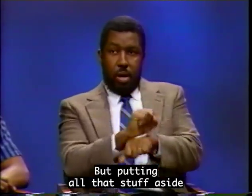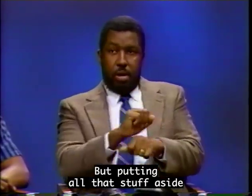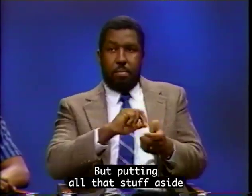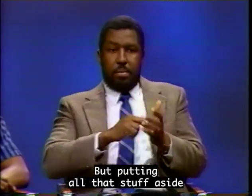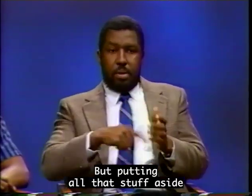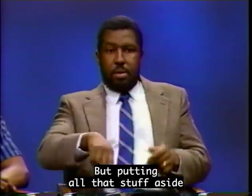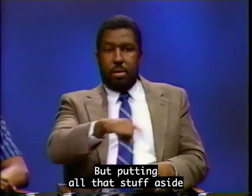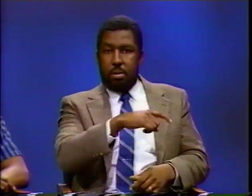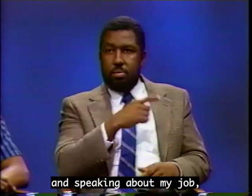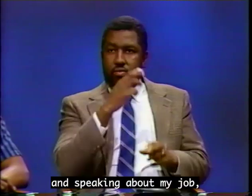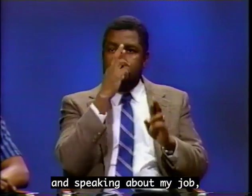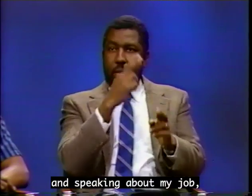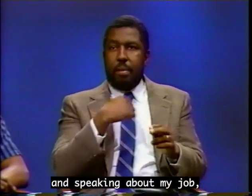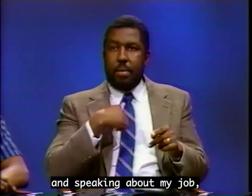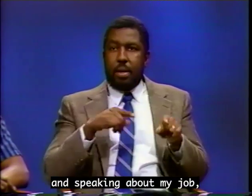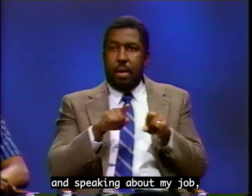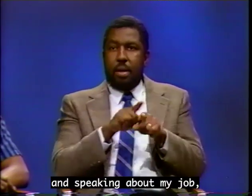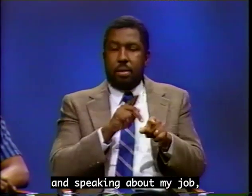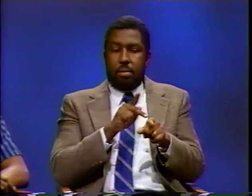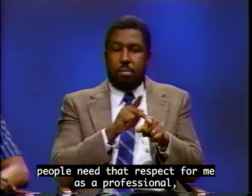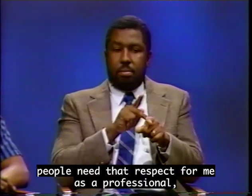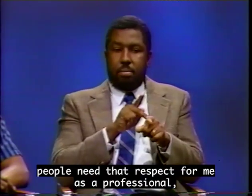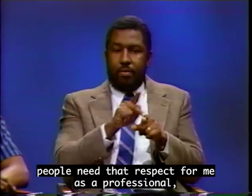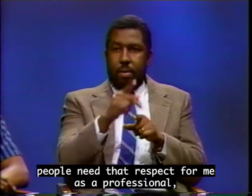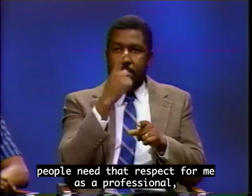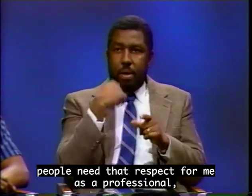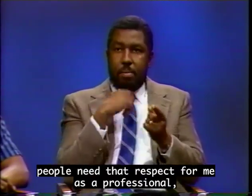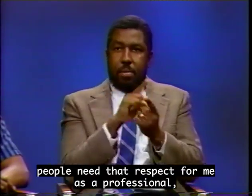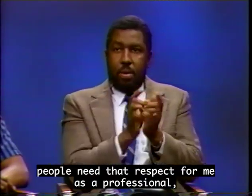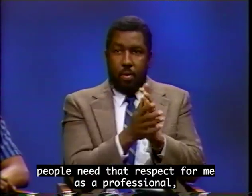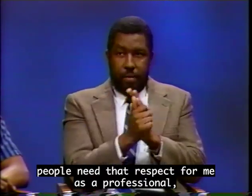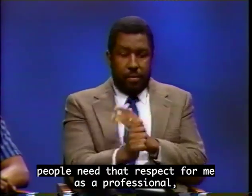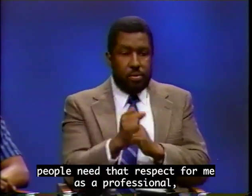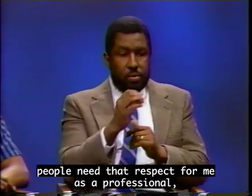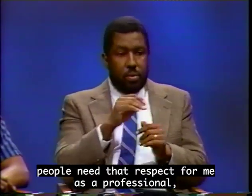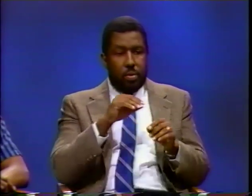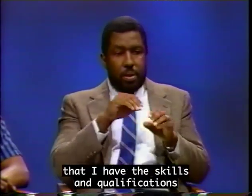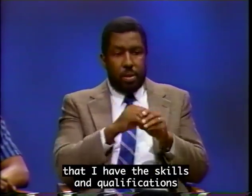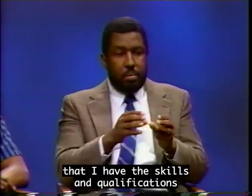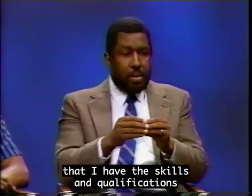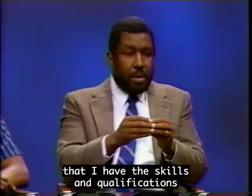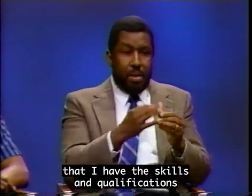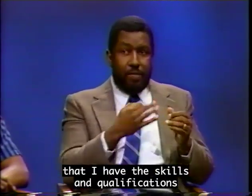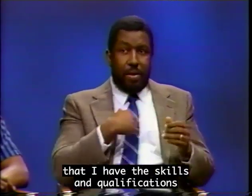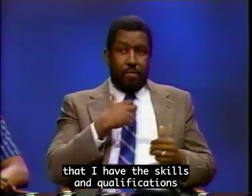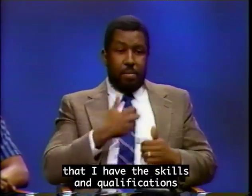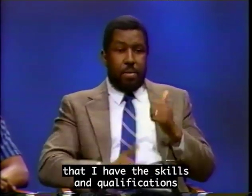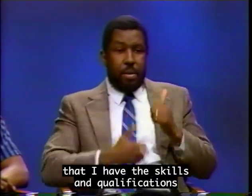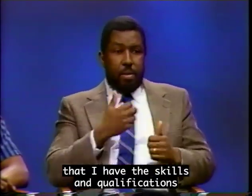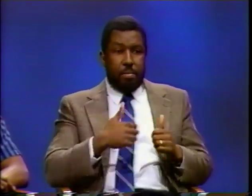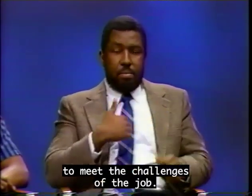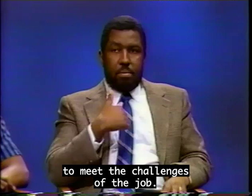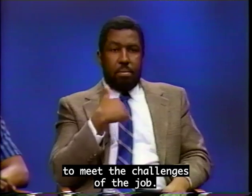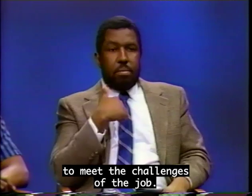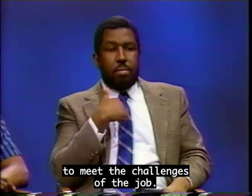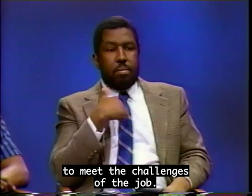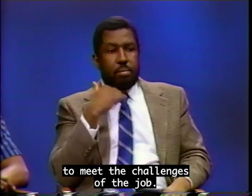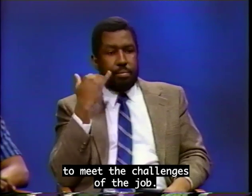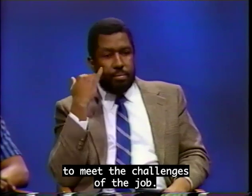aside, and speaking about my job, people need to have respect for me as a professional, that I have the skills and qualifications to meet the